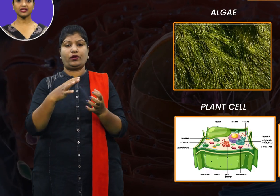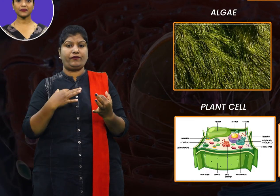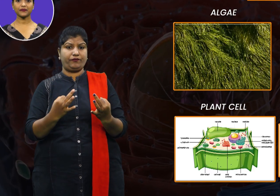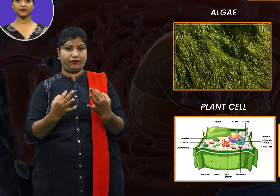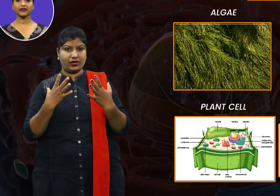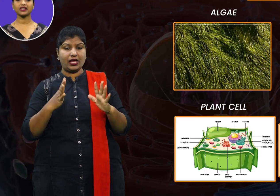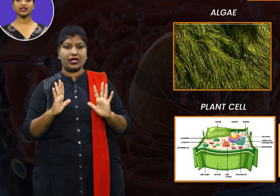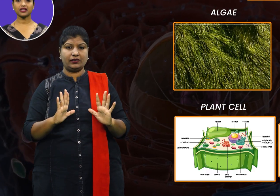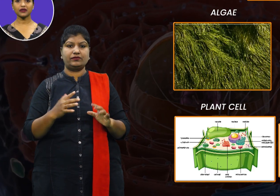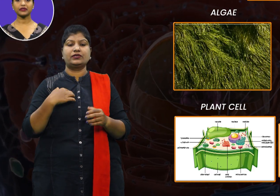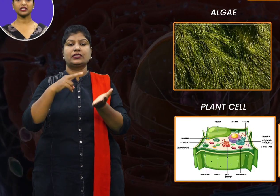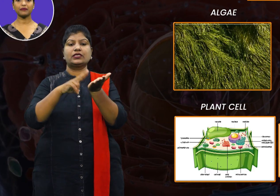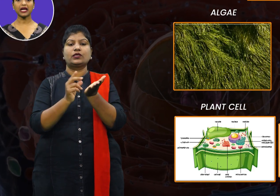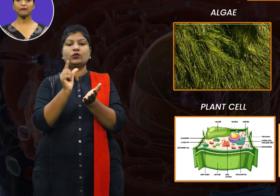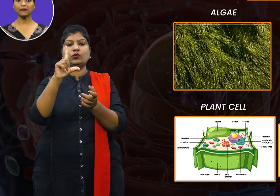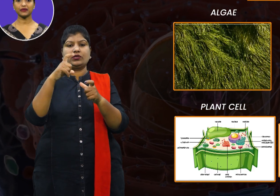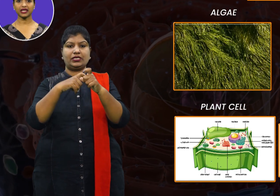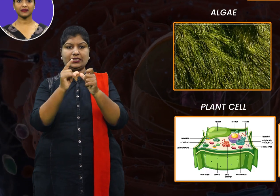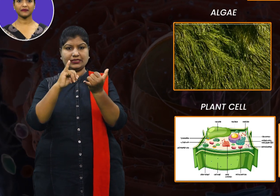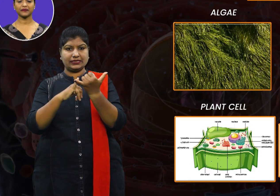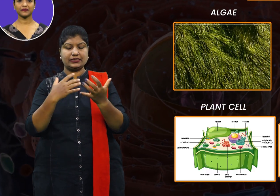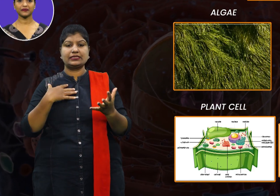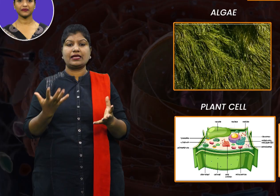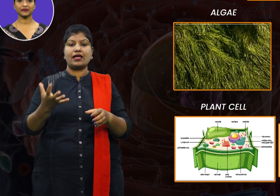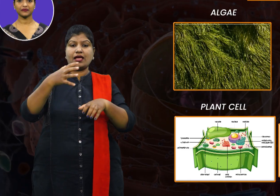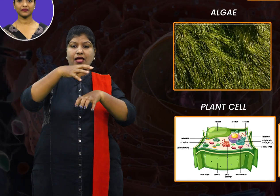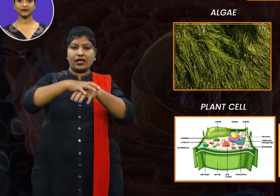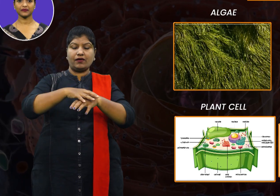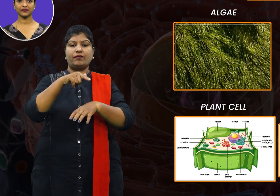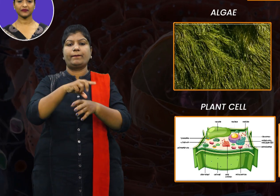nucleus covered by membrane.